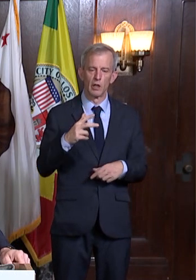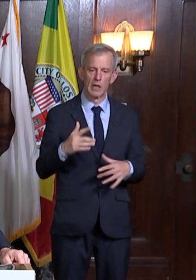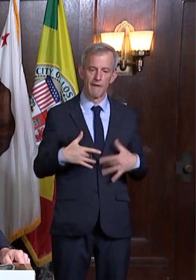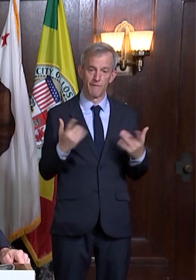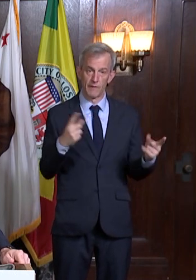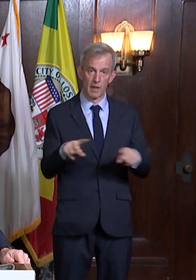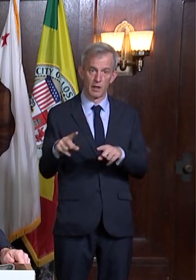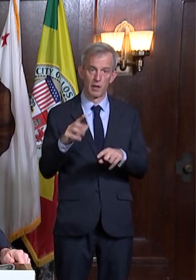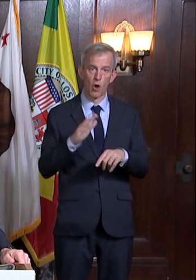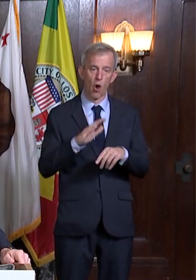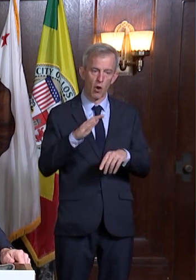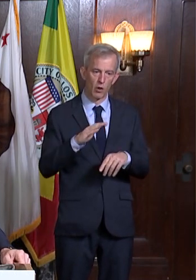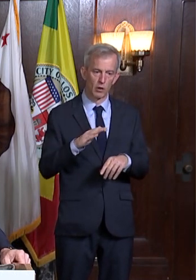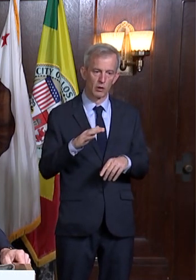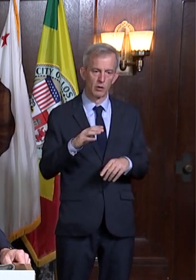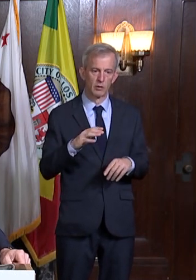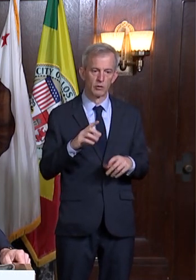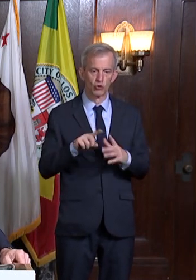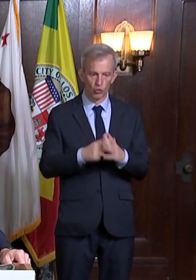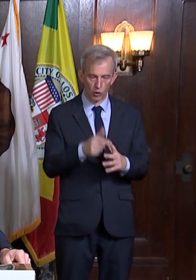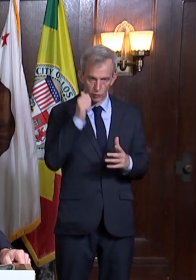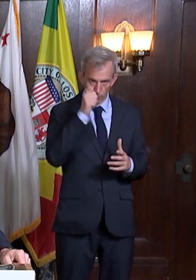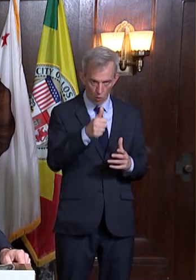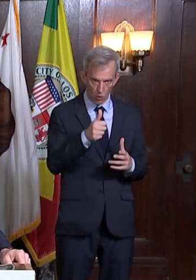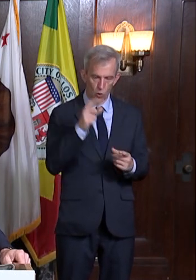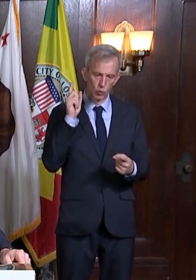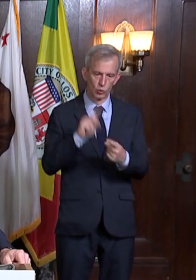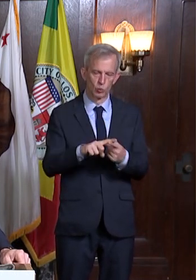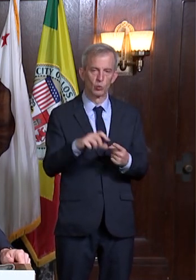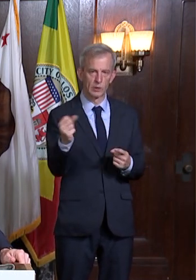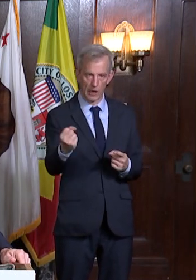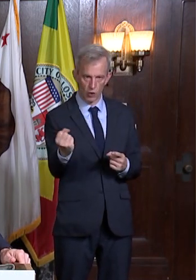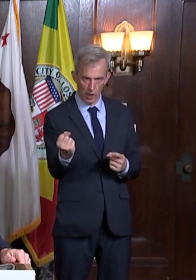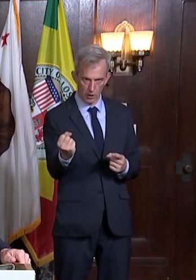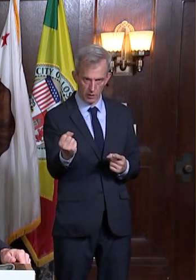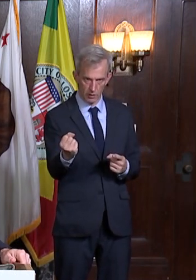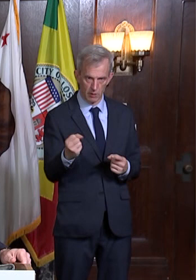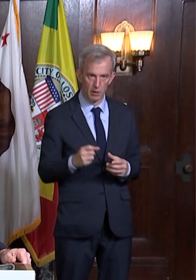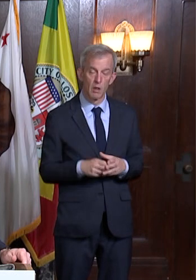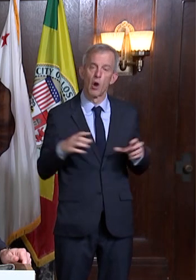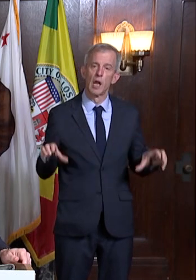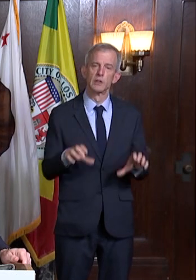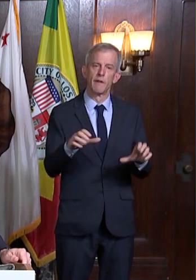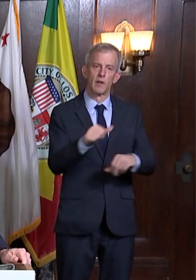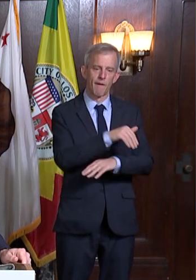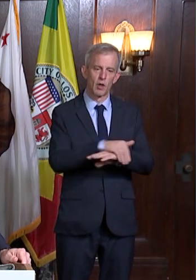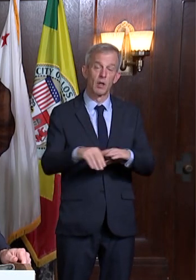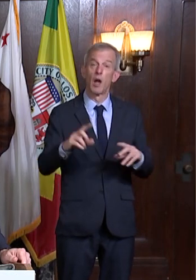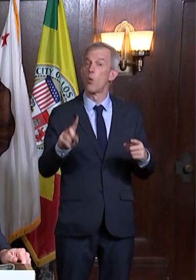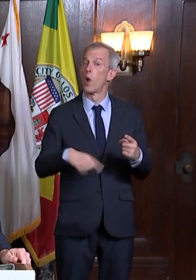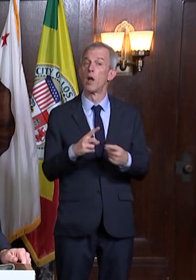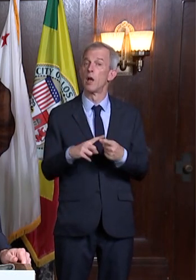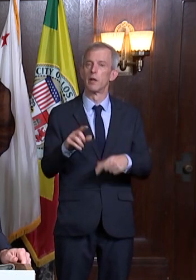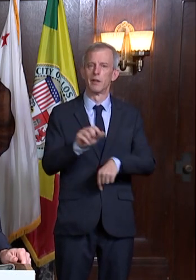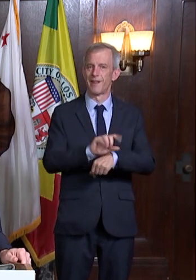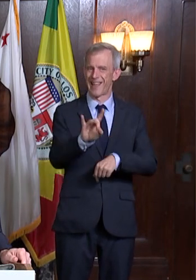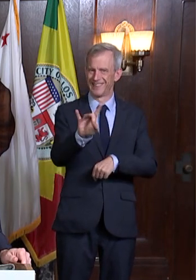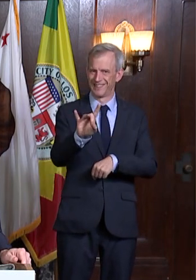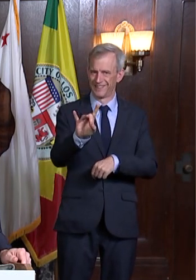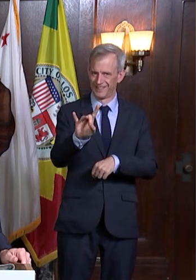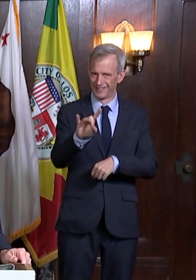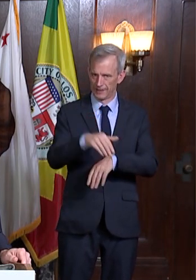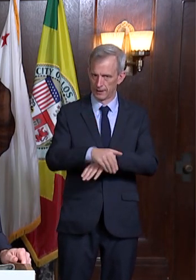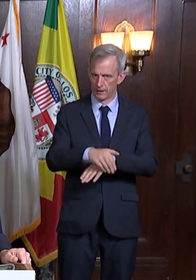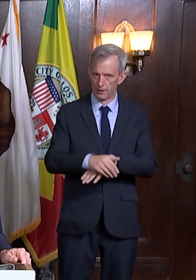tomorrow and runs through Saturday, November 20th. There are activities every night at 8 p.m. You can share your